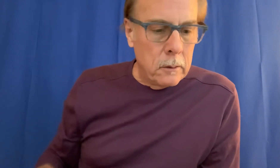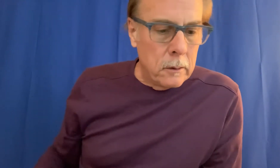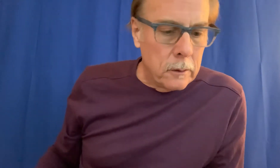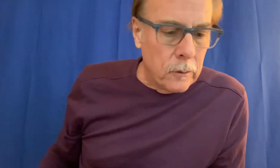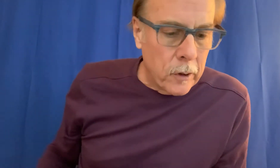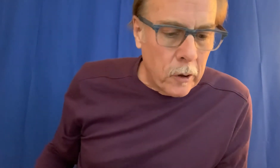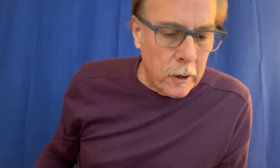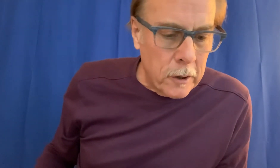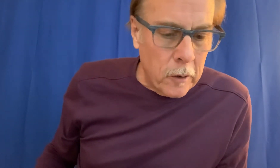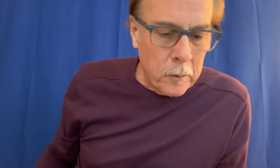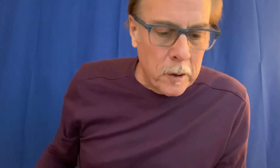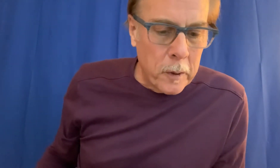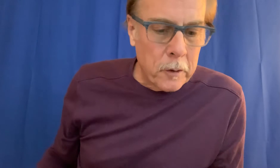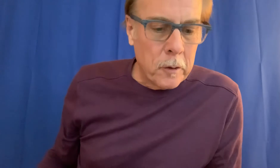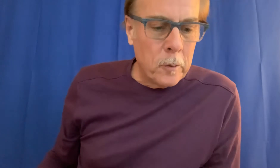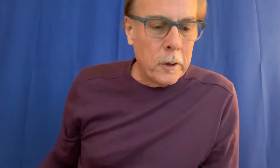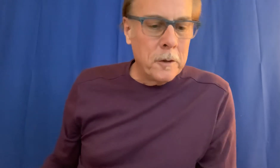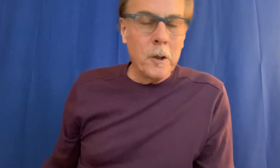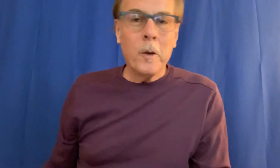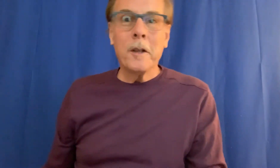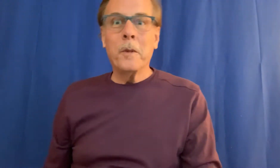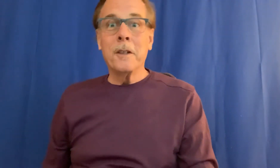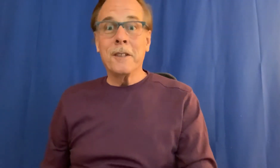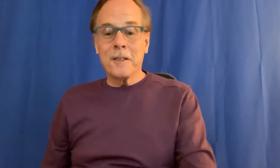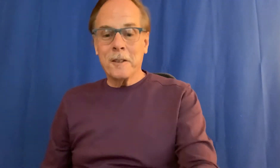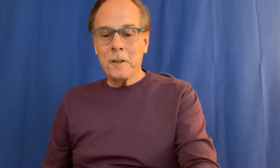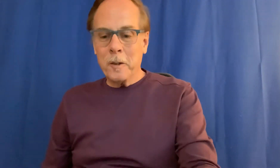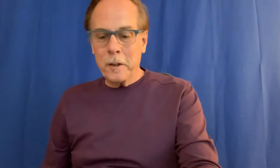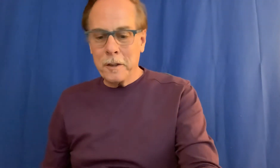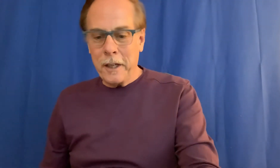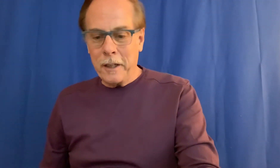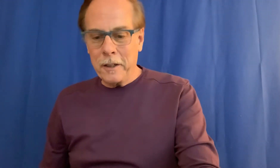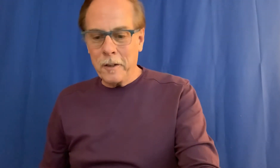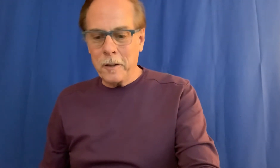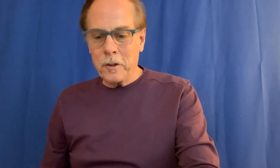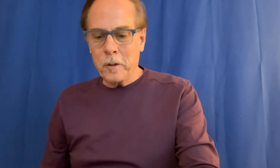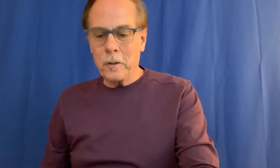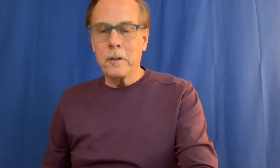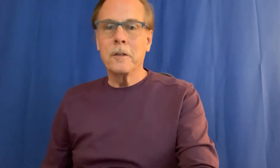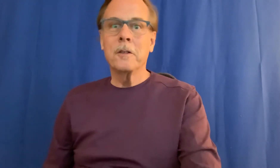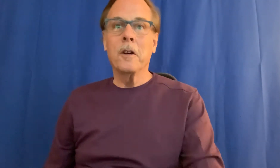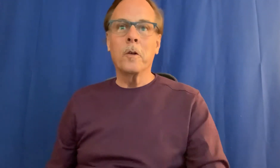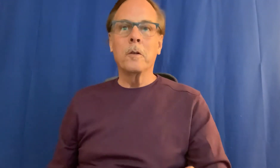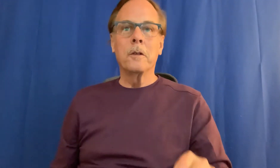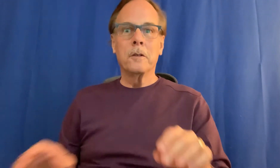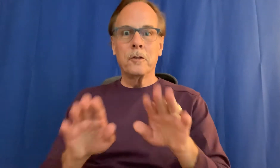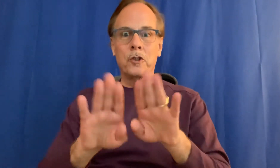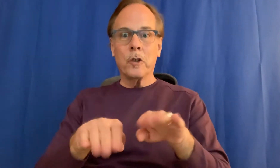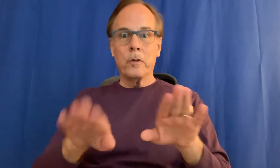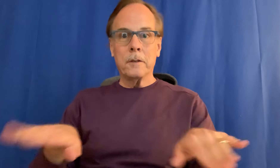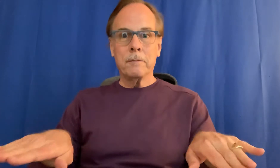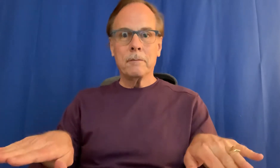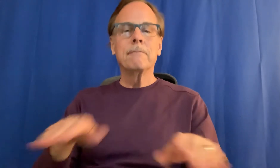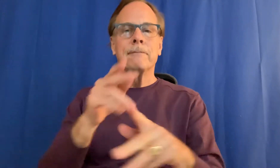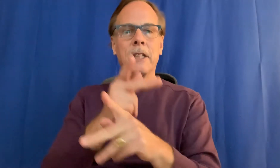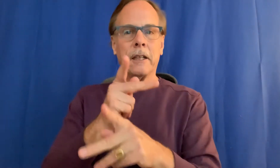It's very hard to tell from this picture what he's doing, but he's actually taking care of the children. So, children, take care